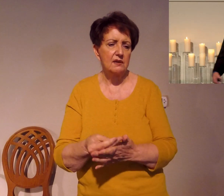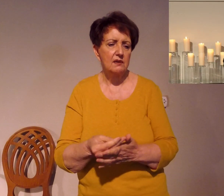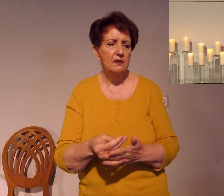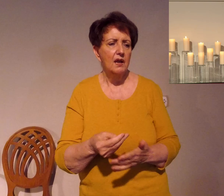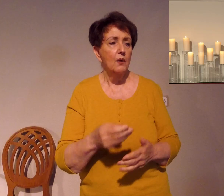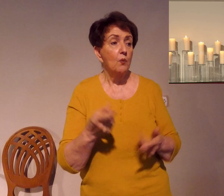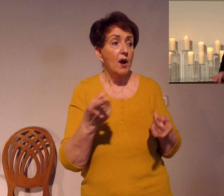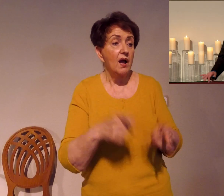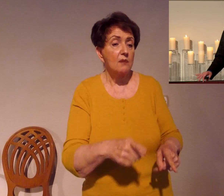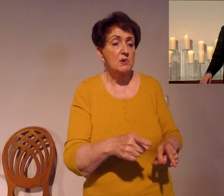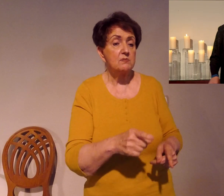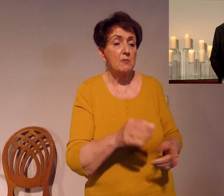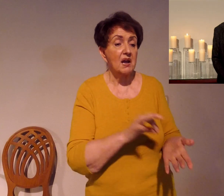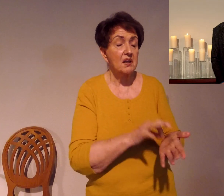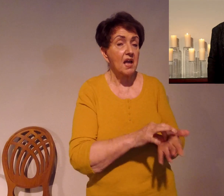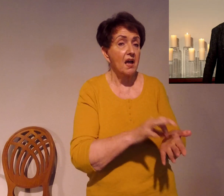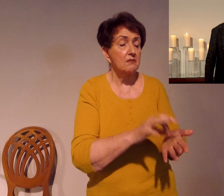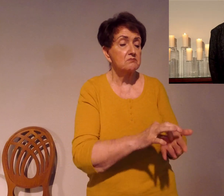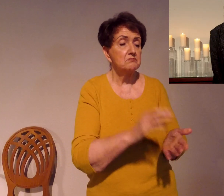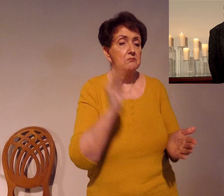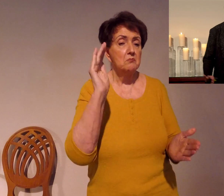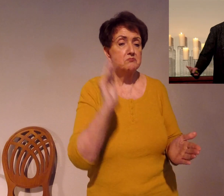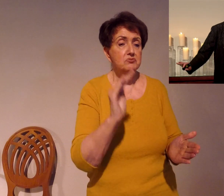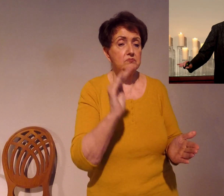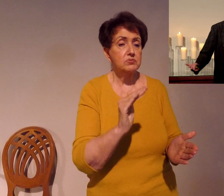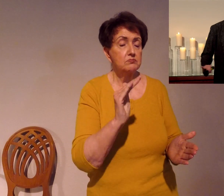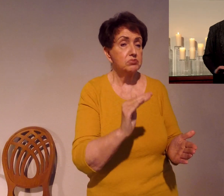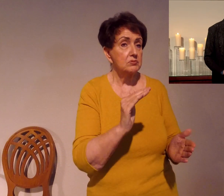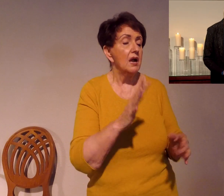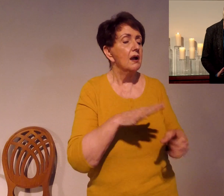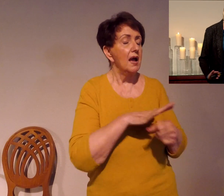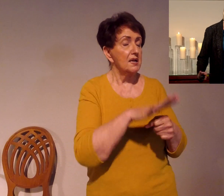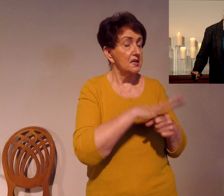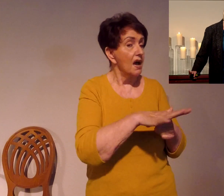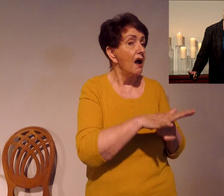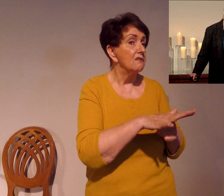Now, I always had enough. I had enough. That was,